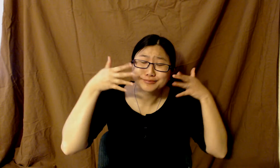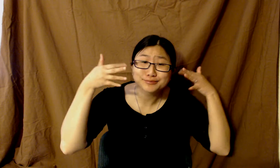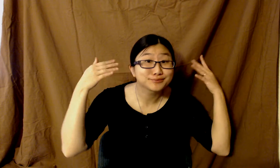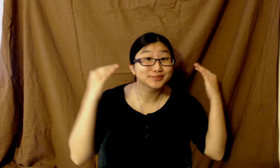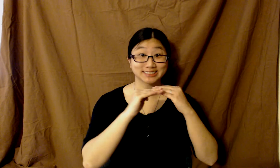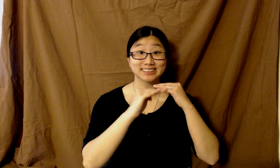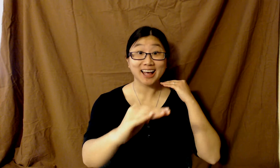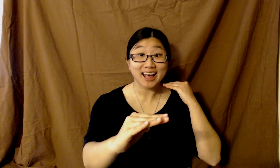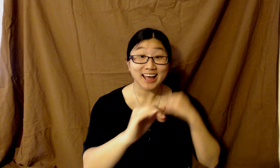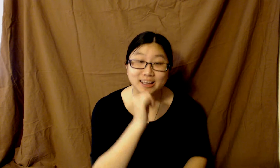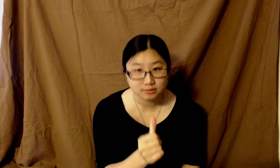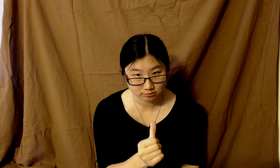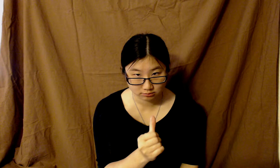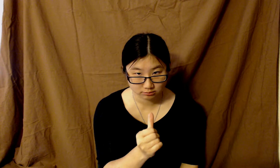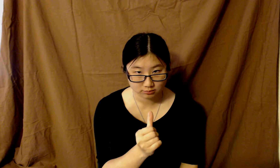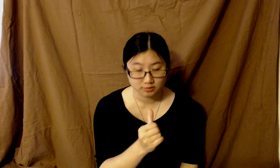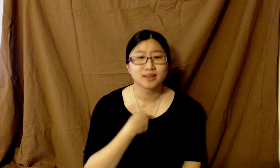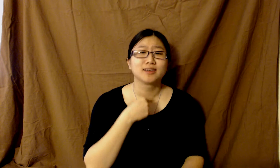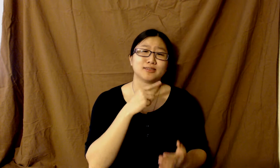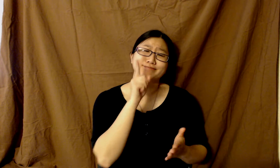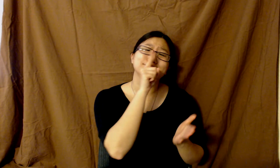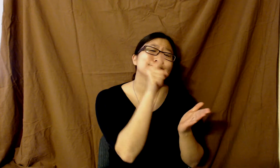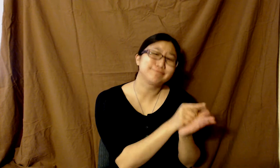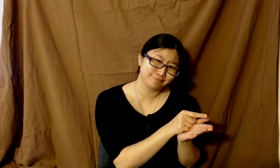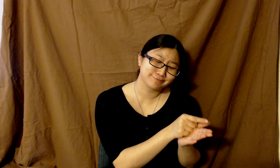male that I completely lost my heart to.